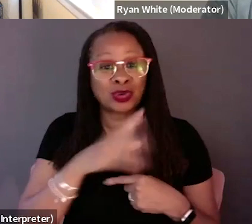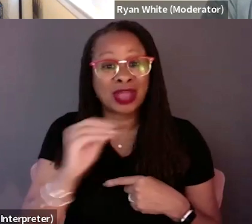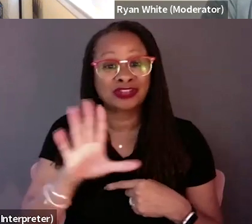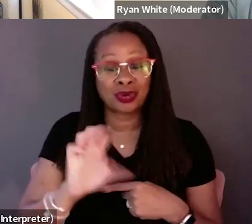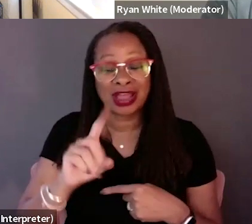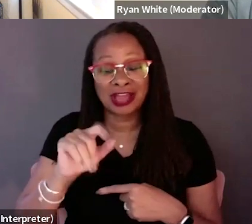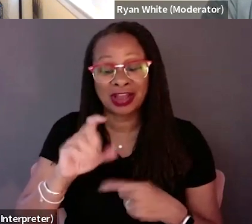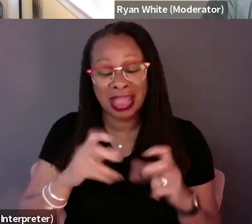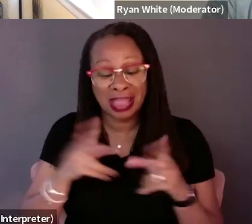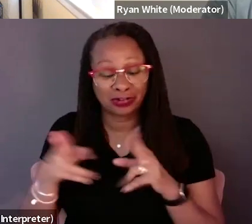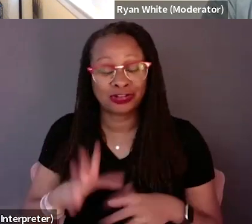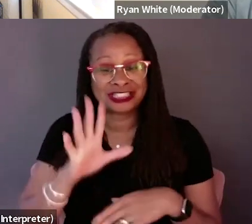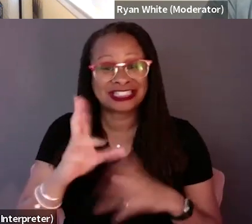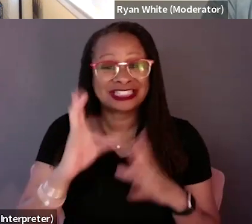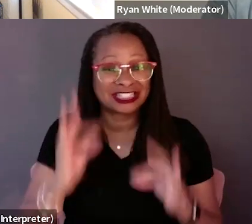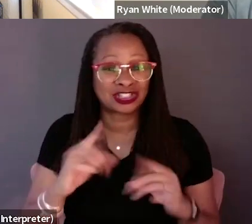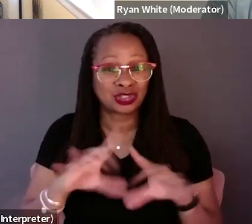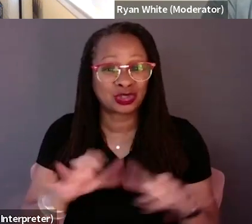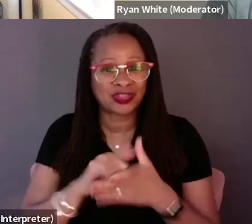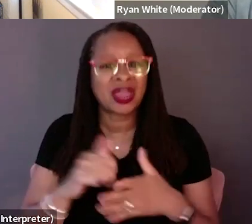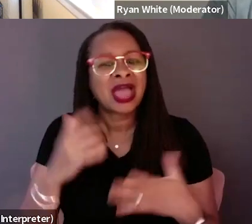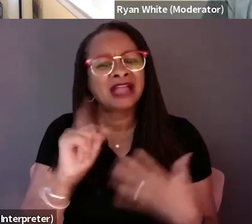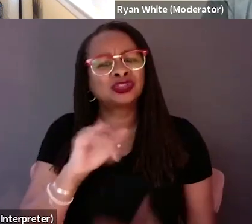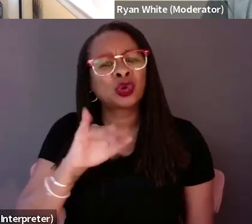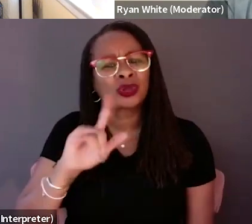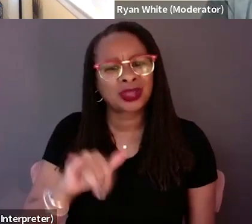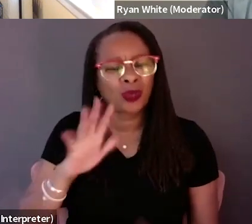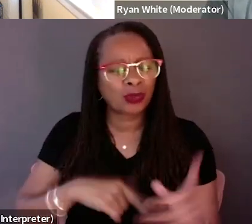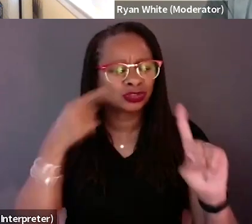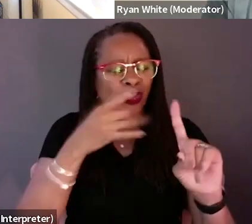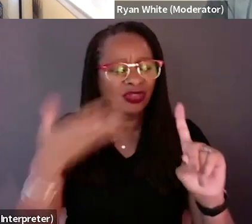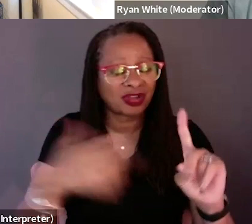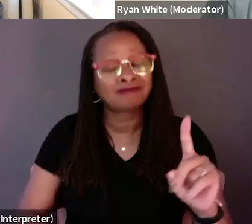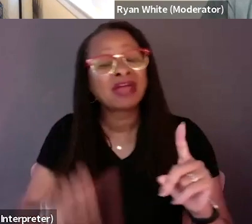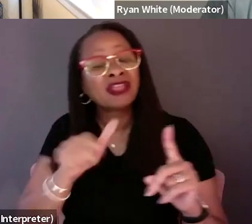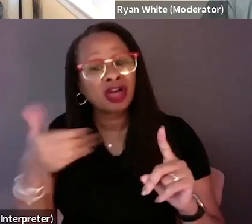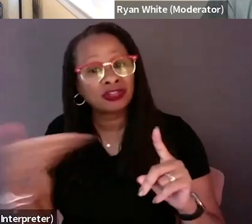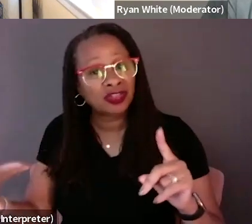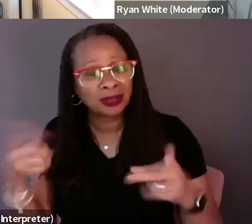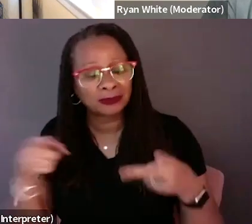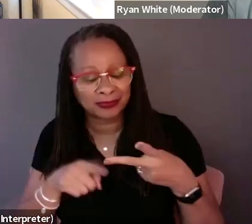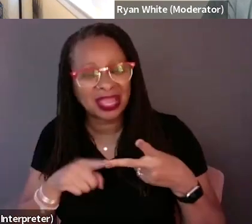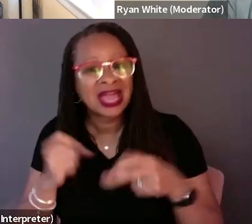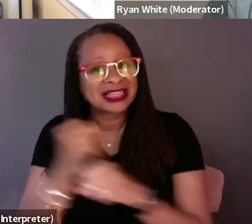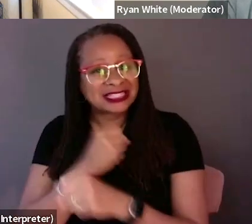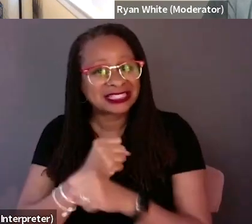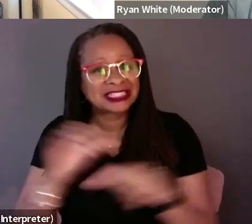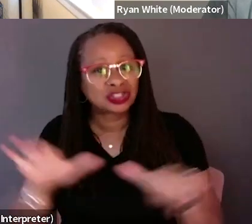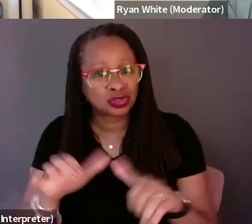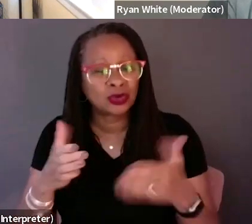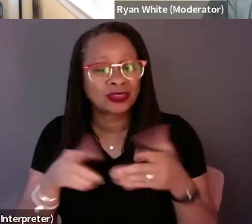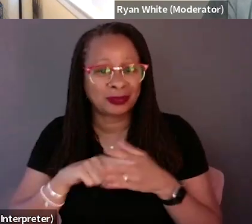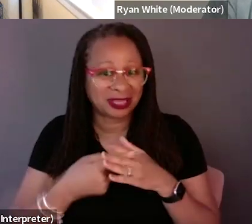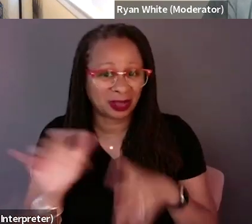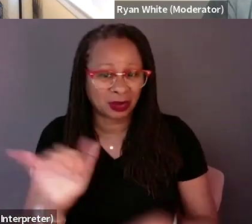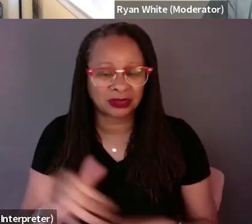decision to do that, and tonally what you were going for. And then also the statistics that you do at the